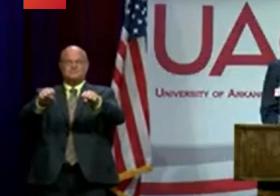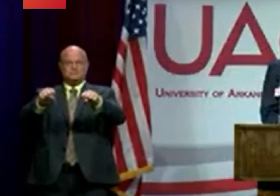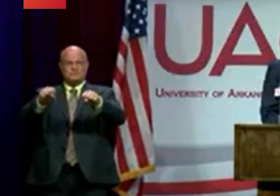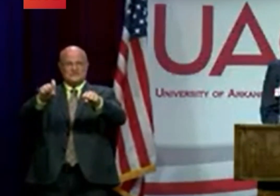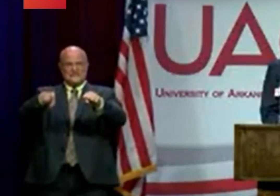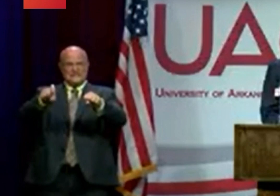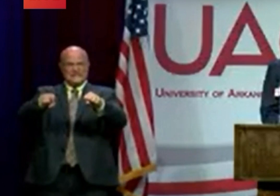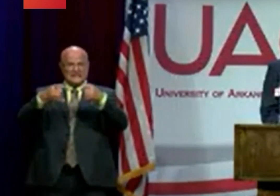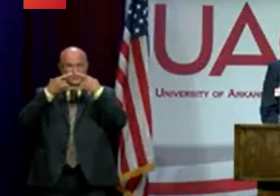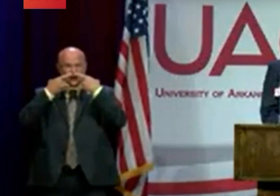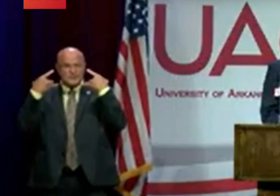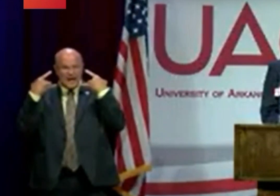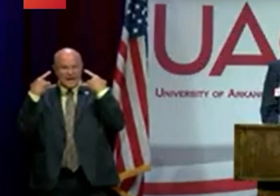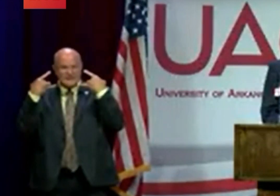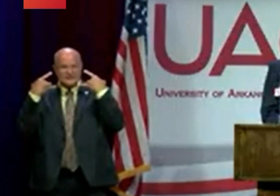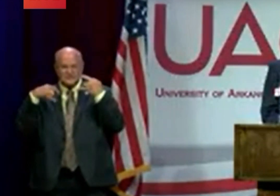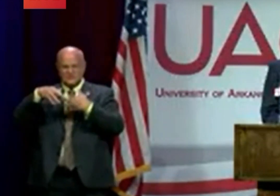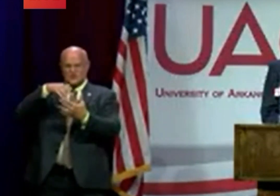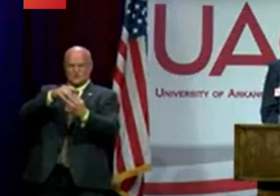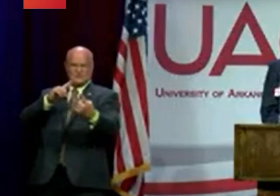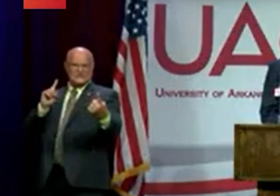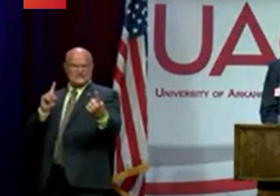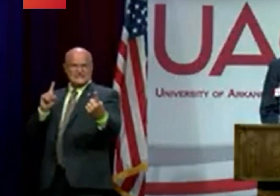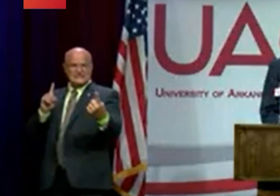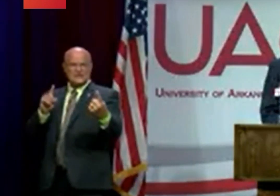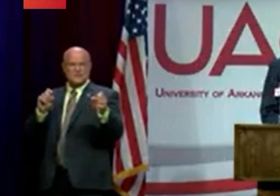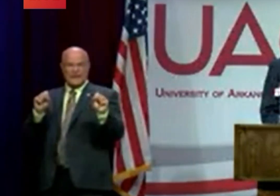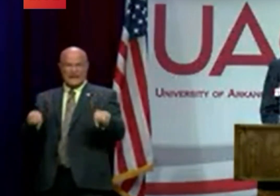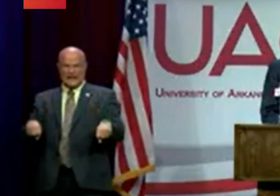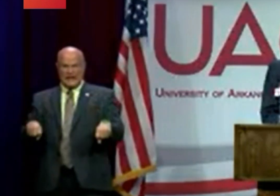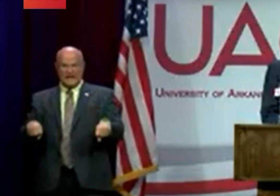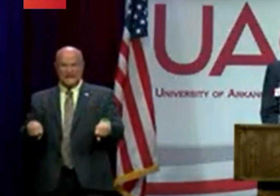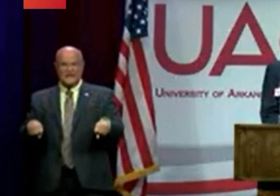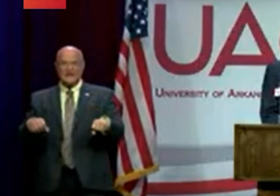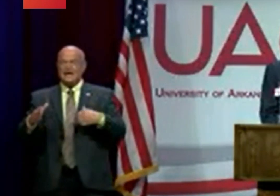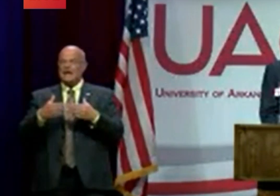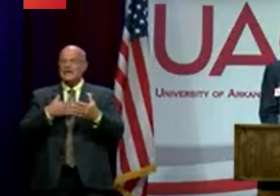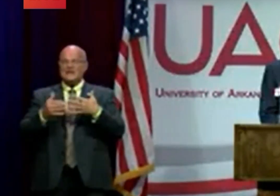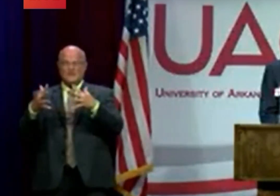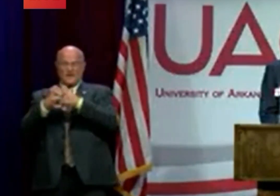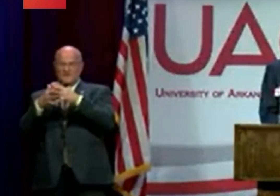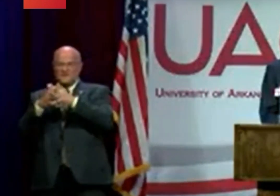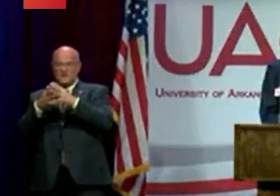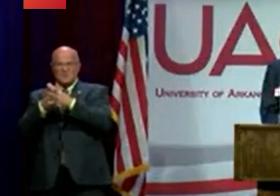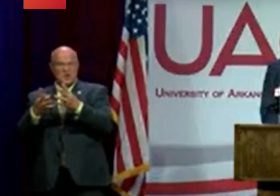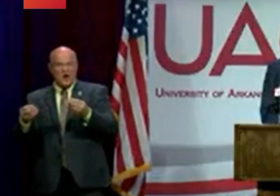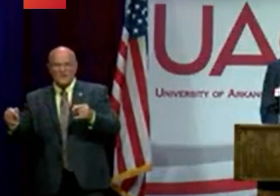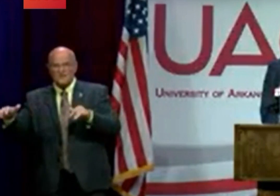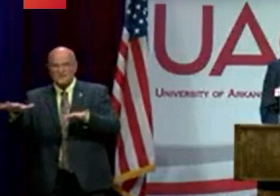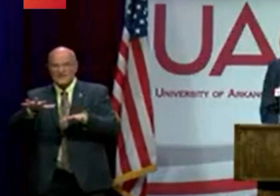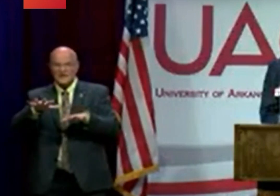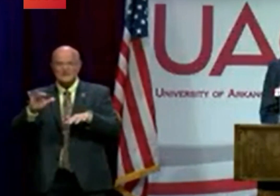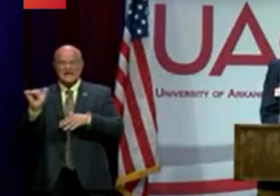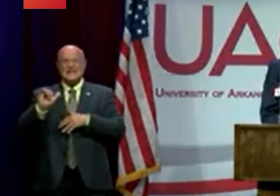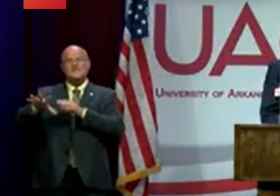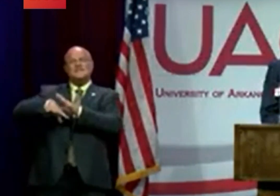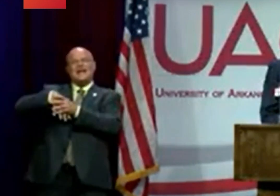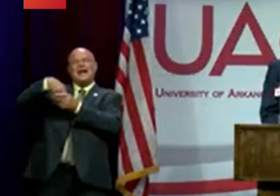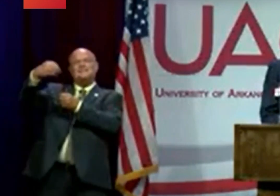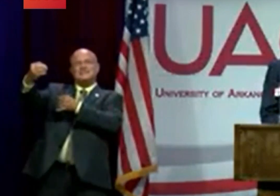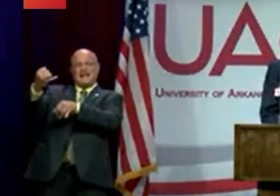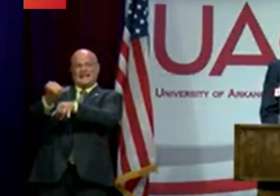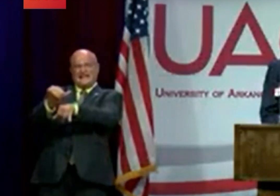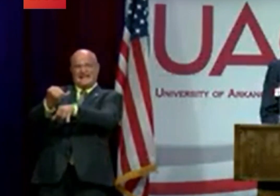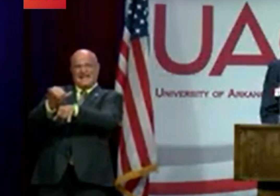necessity of wearing a mask and social distancing where they can, and even on the football field and even outside of the